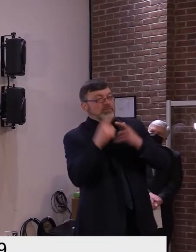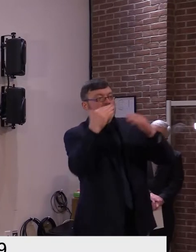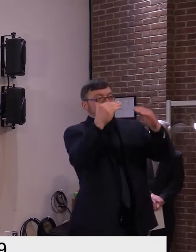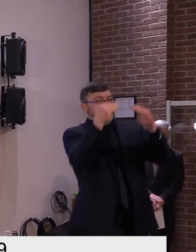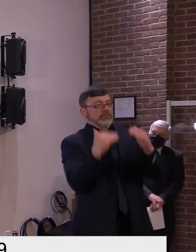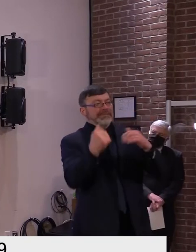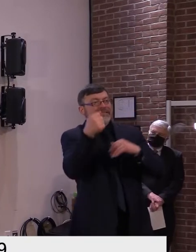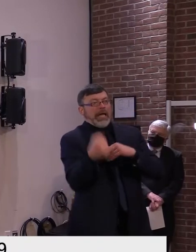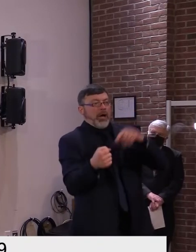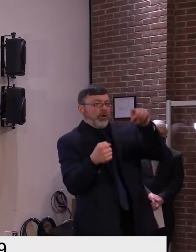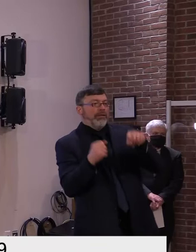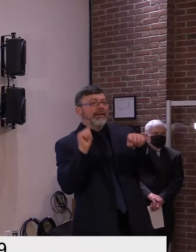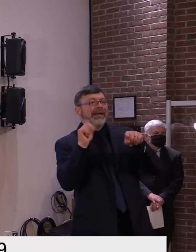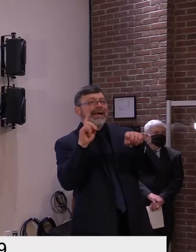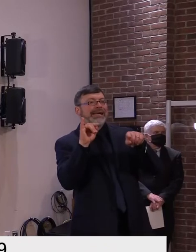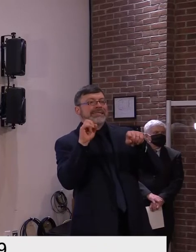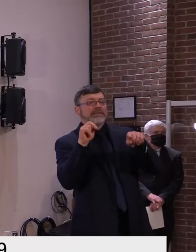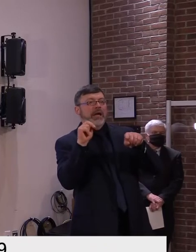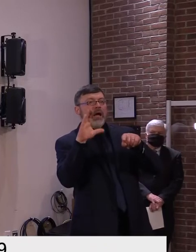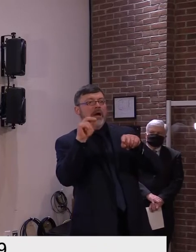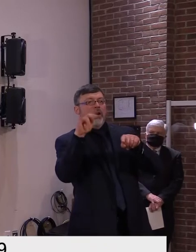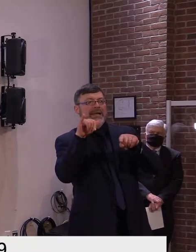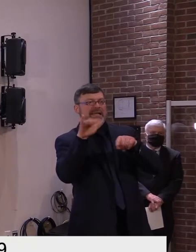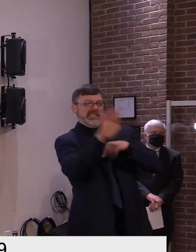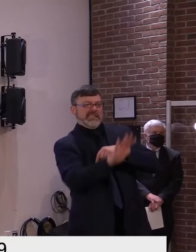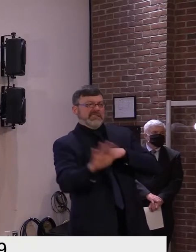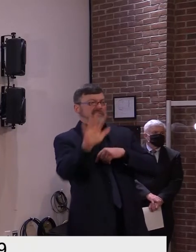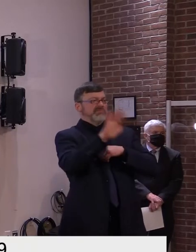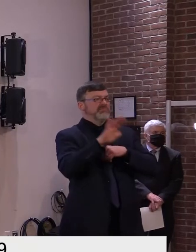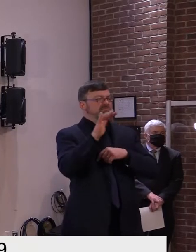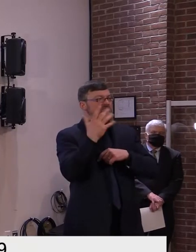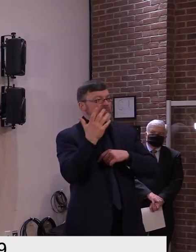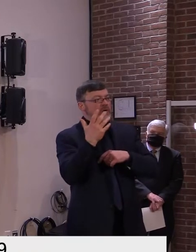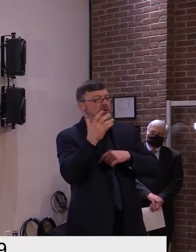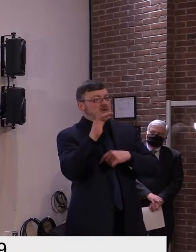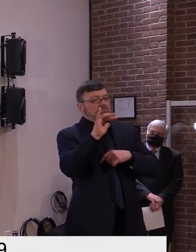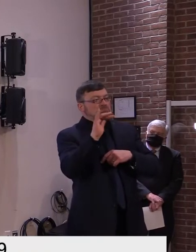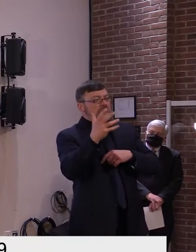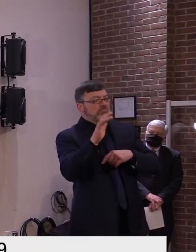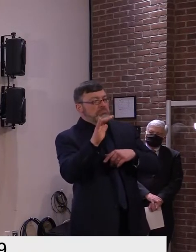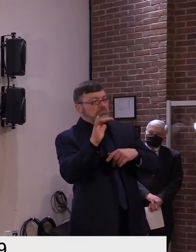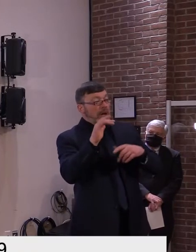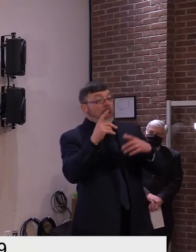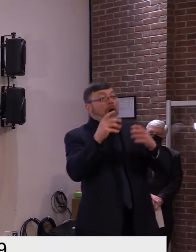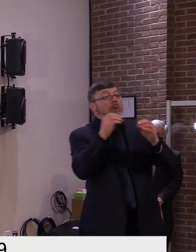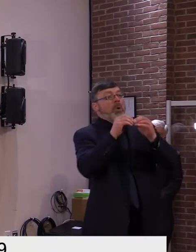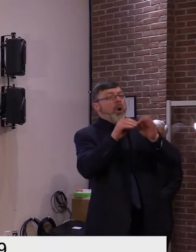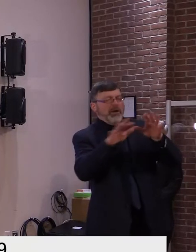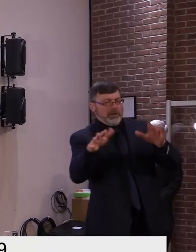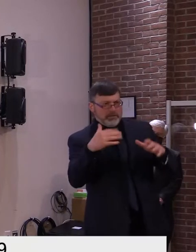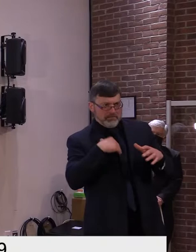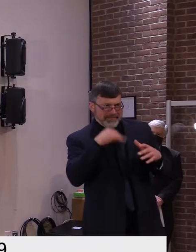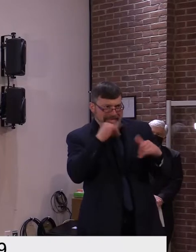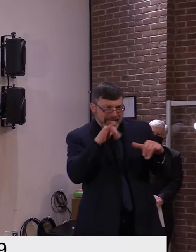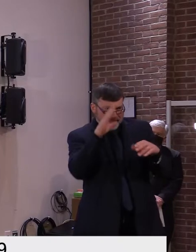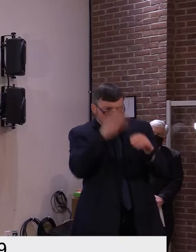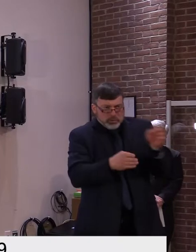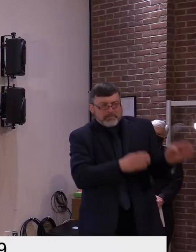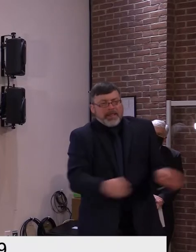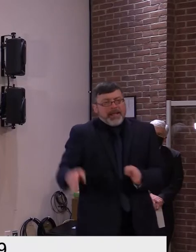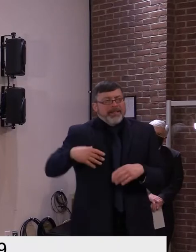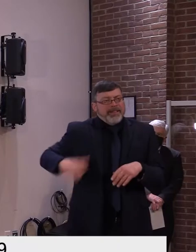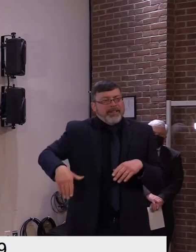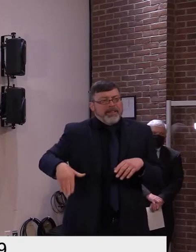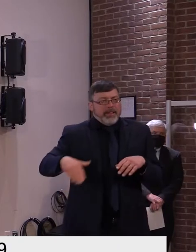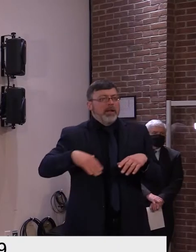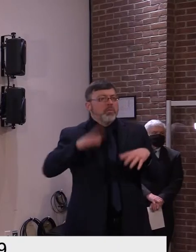several others that are still in the planning stage, and I can't give you the exact date. The vaccine that's being used is